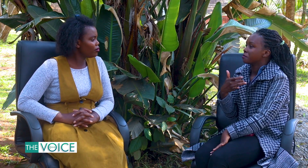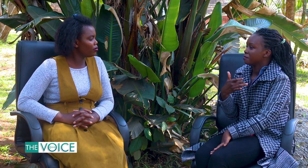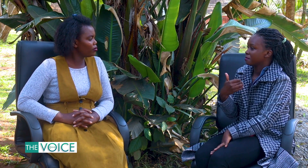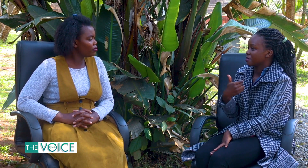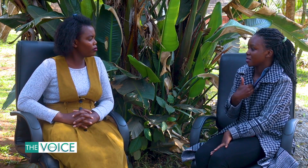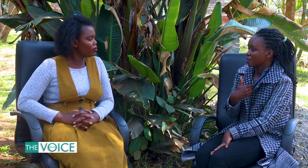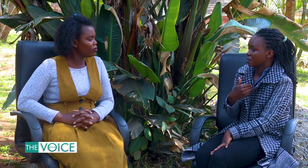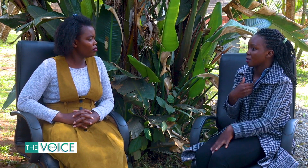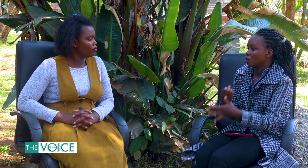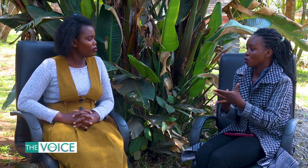okay, so